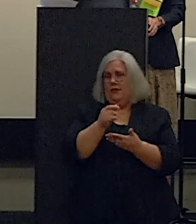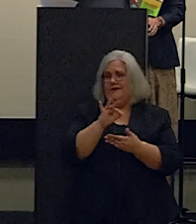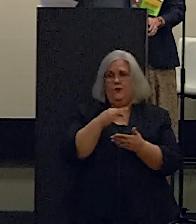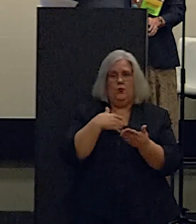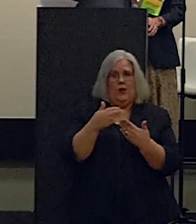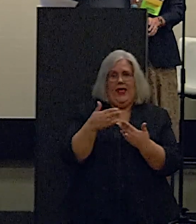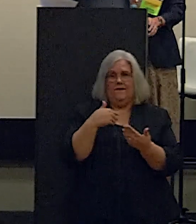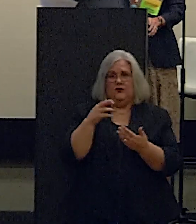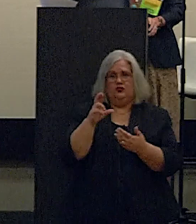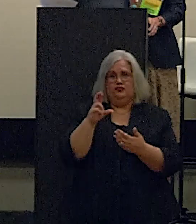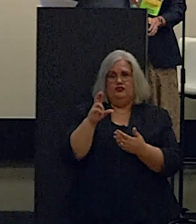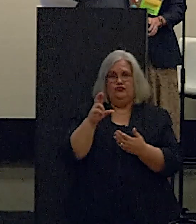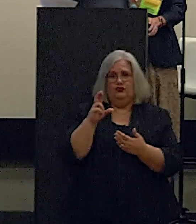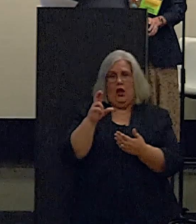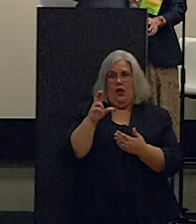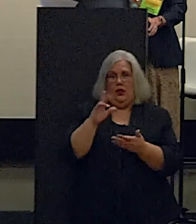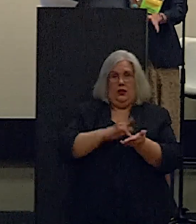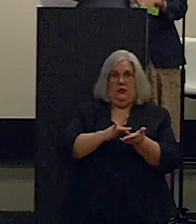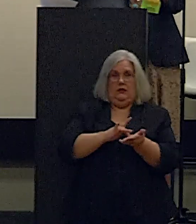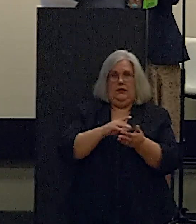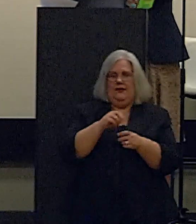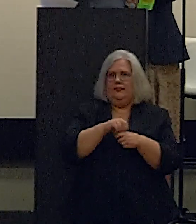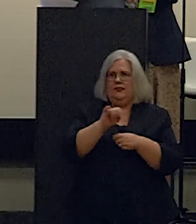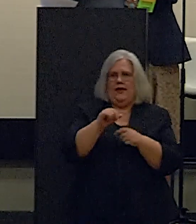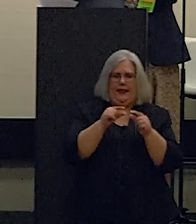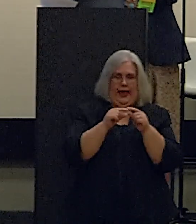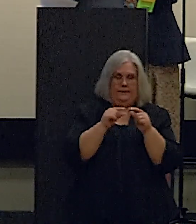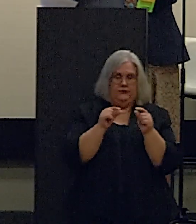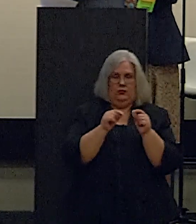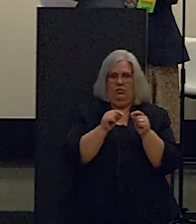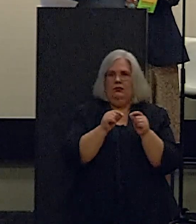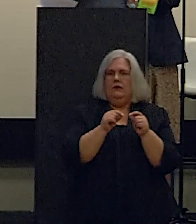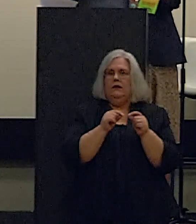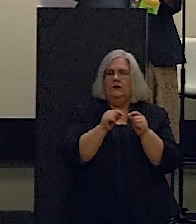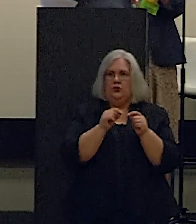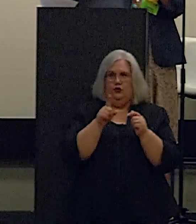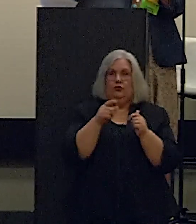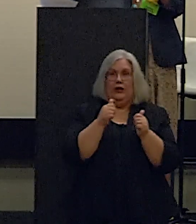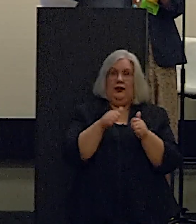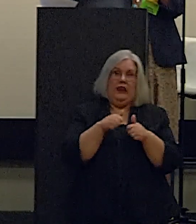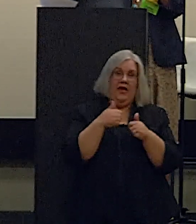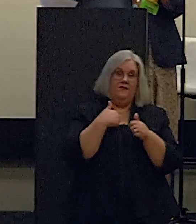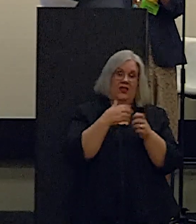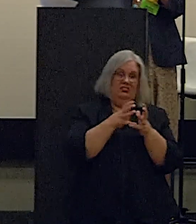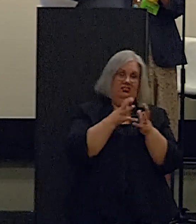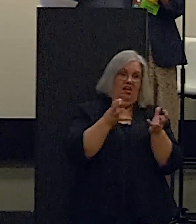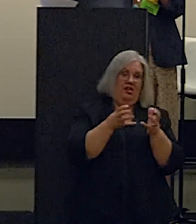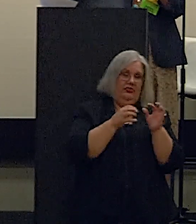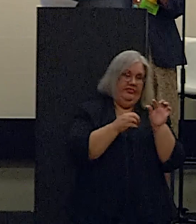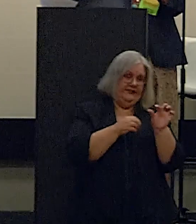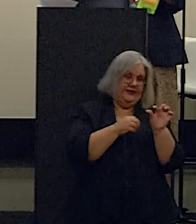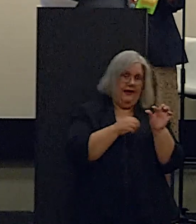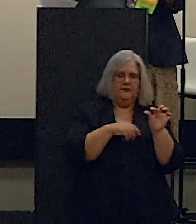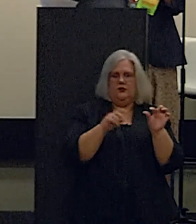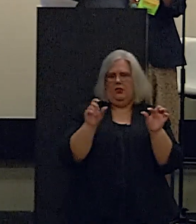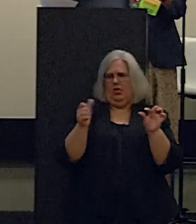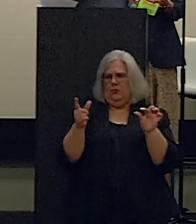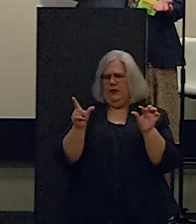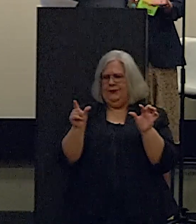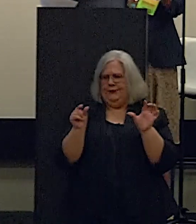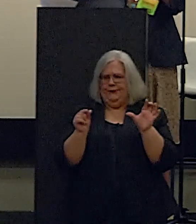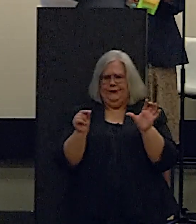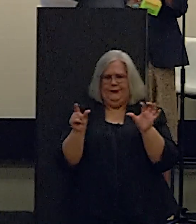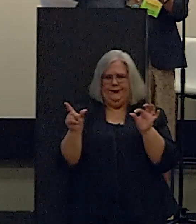it is in that capsule. You could have a lot of in this capsule versus a little bit in this capsule. And so